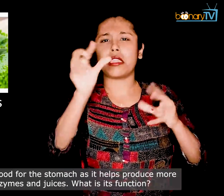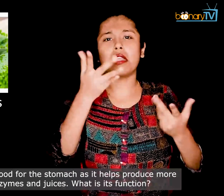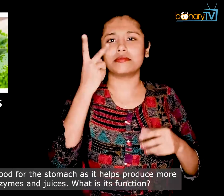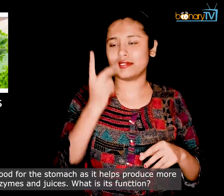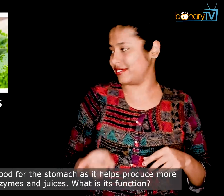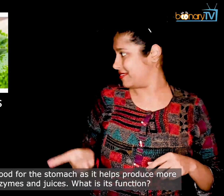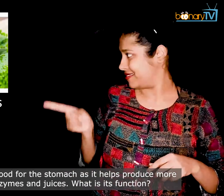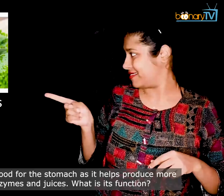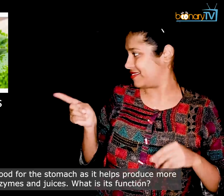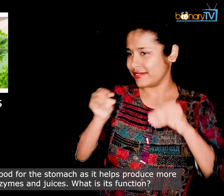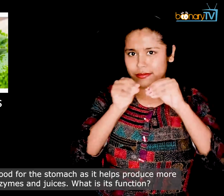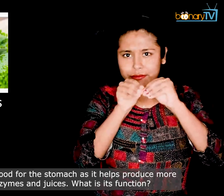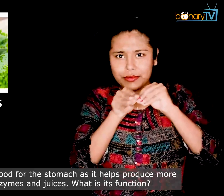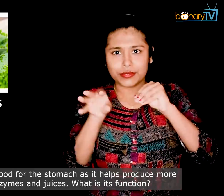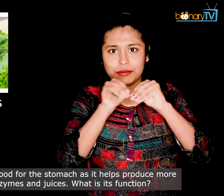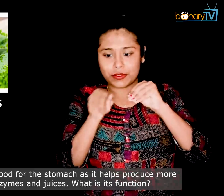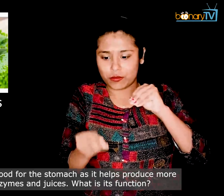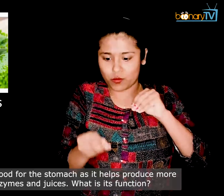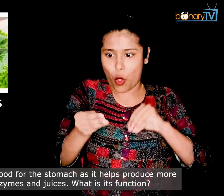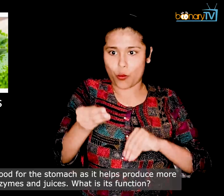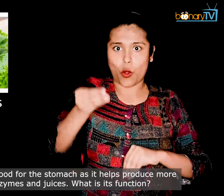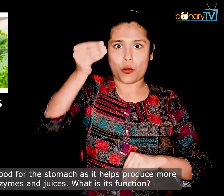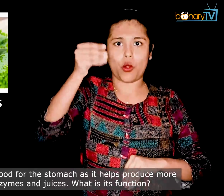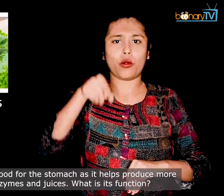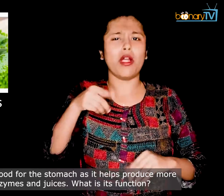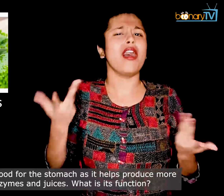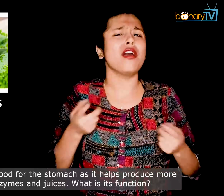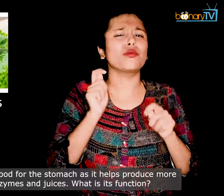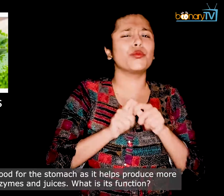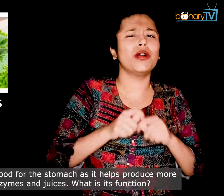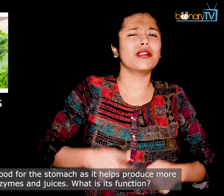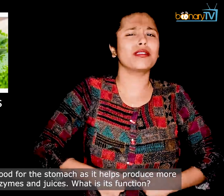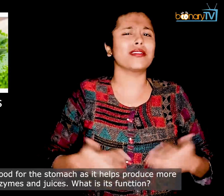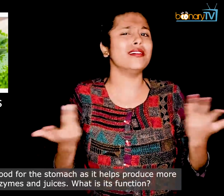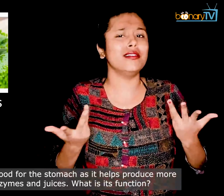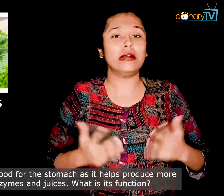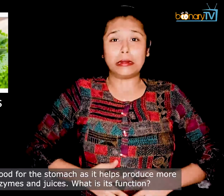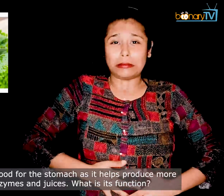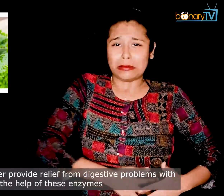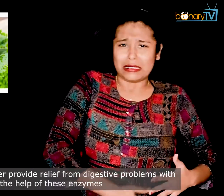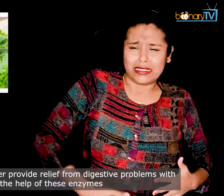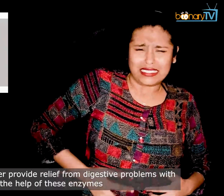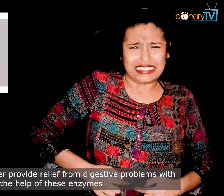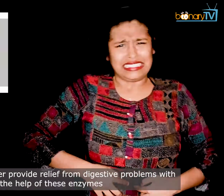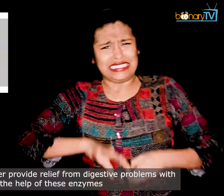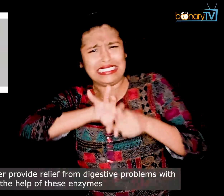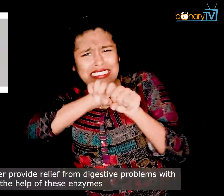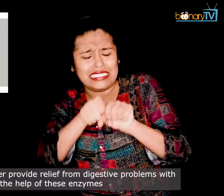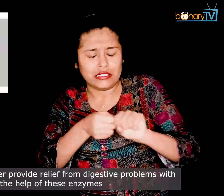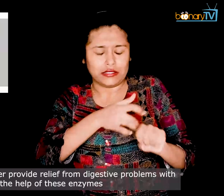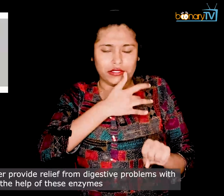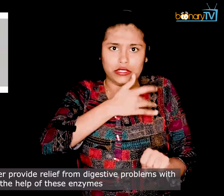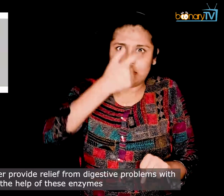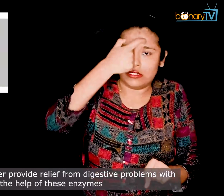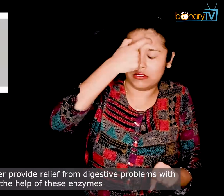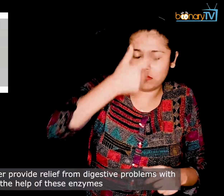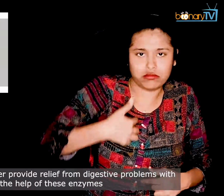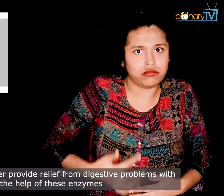more digestive enzymes and juices. What is its function? Leaves of coriander provide relief from